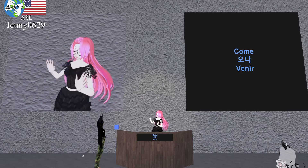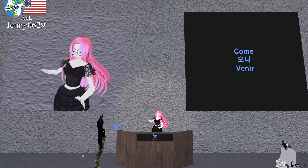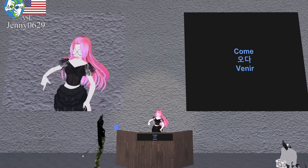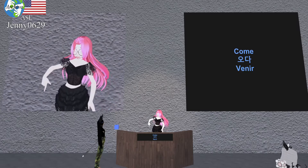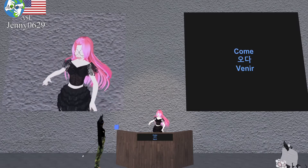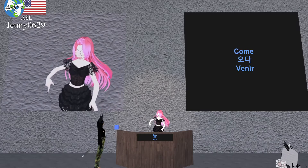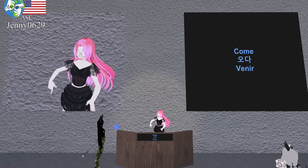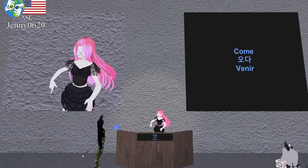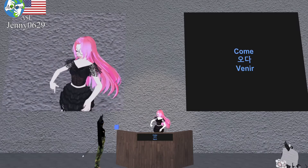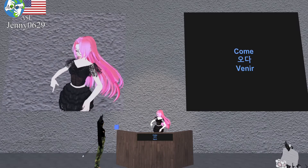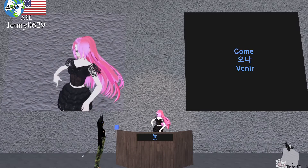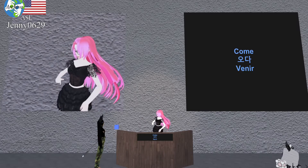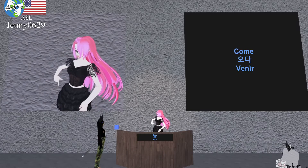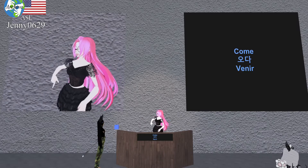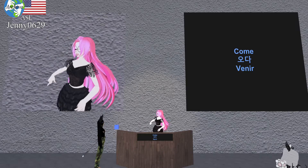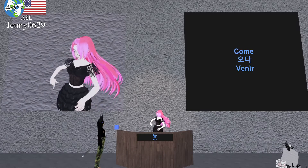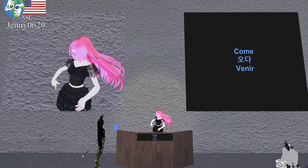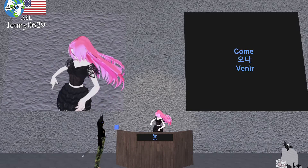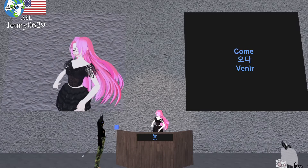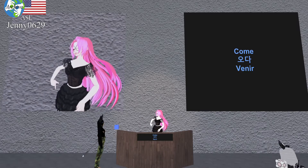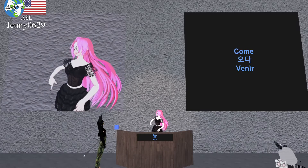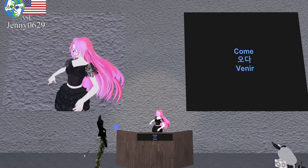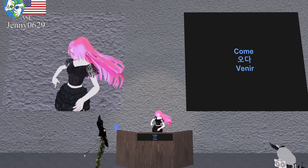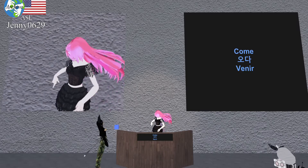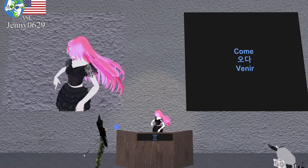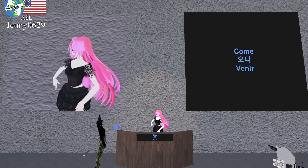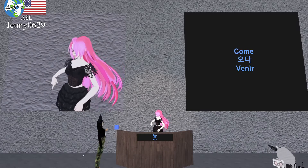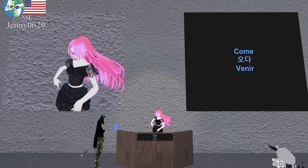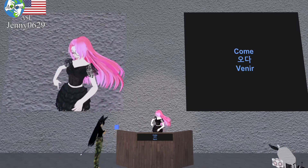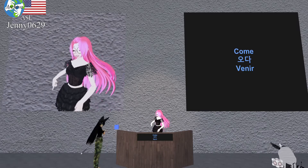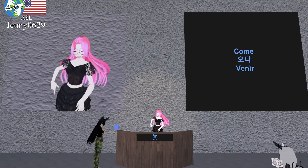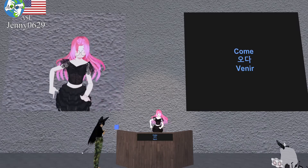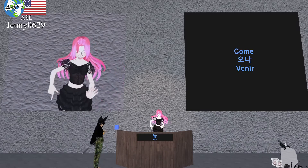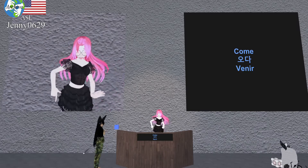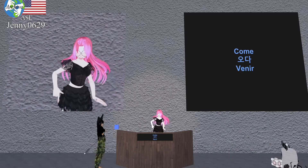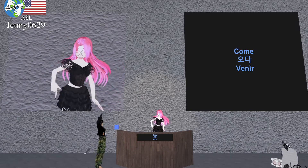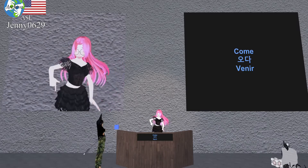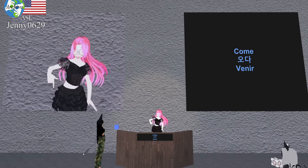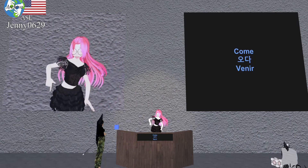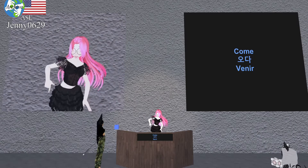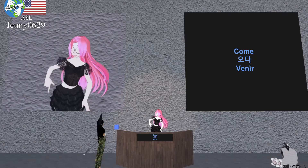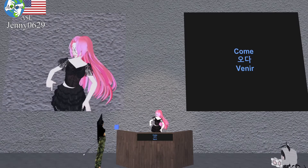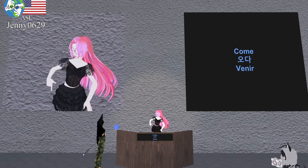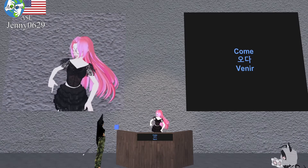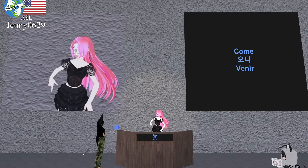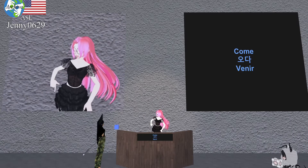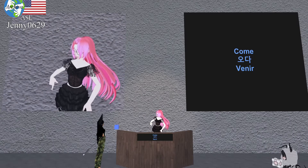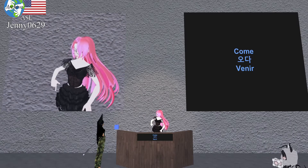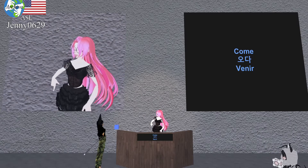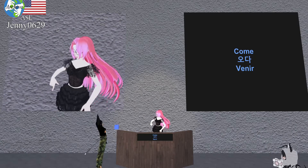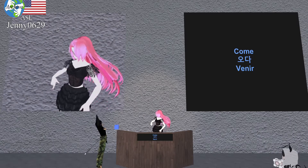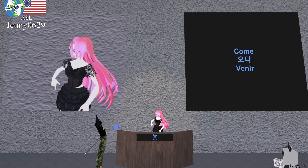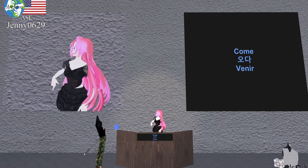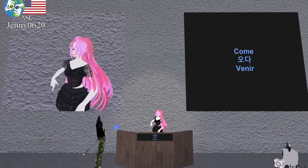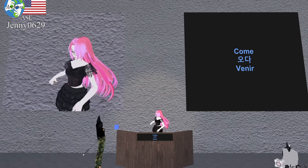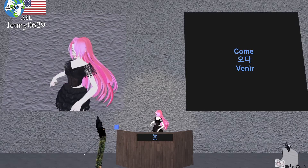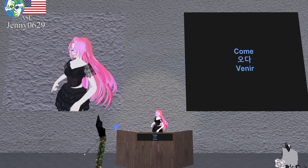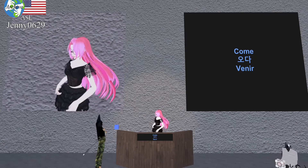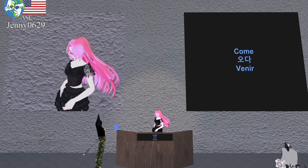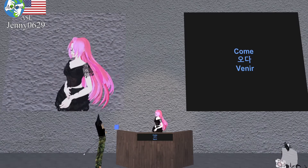want to make sure it's clear, you could also use an L hand. Late. Late. This is also completely acceptable. Late.